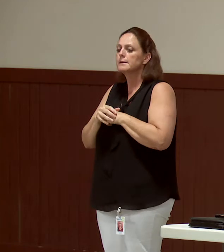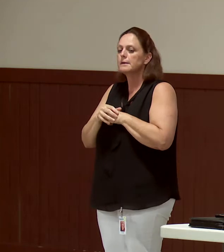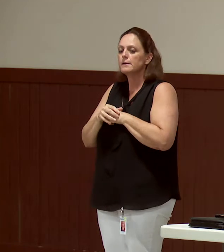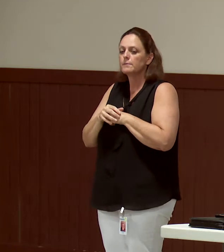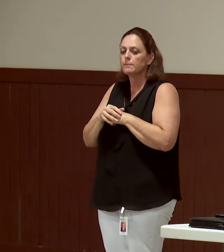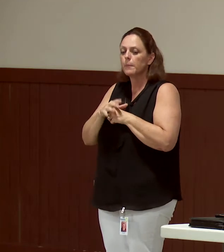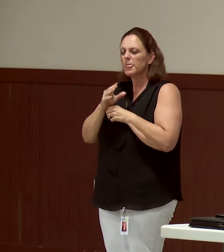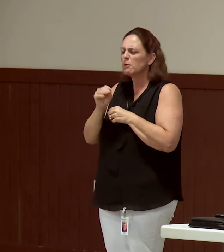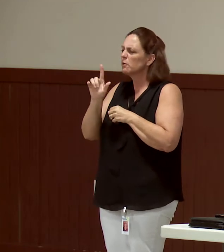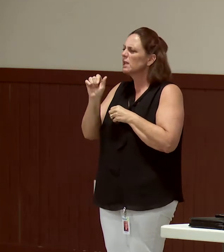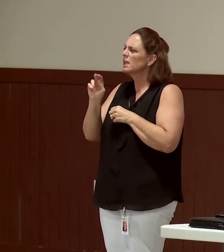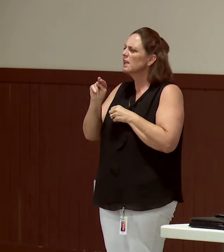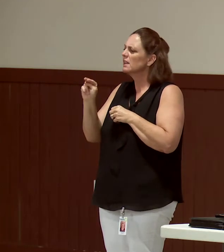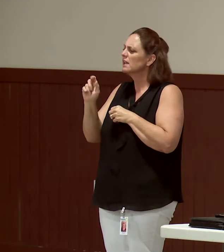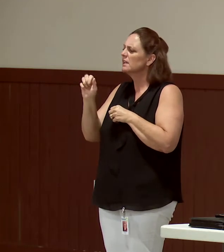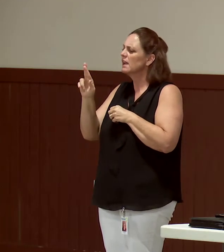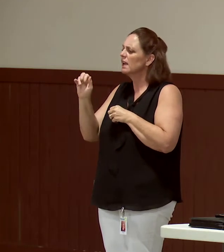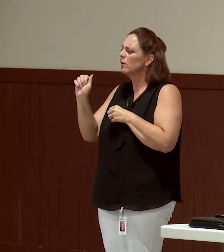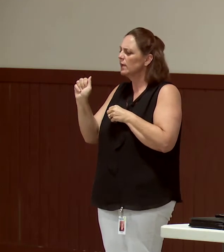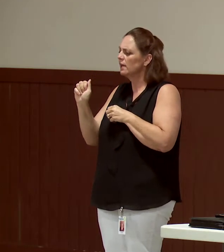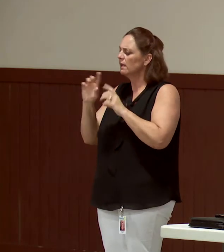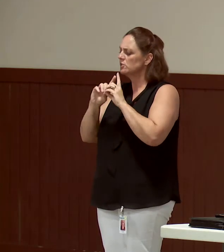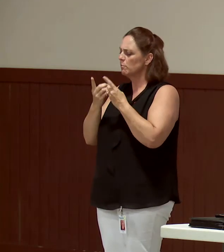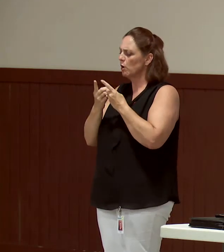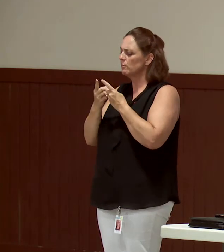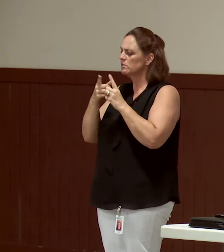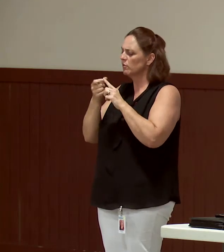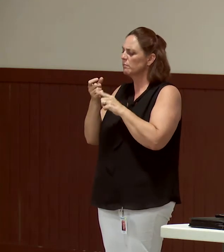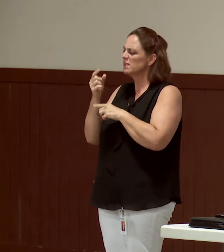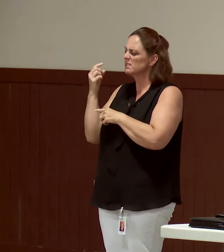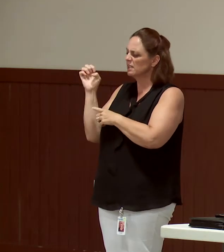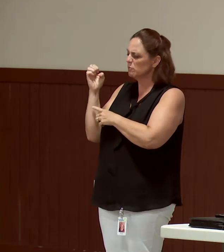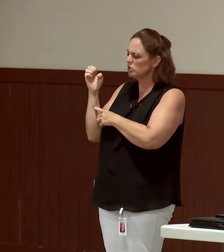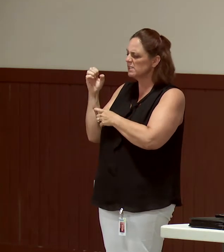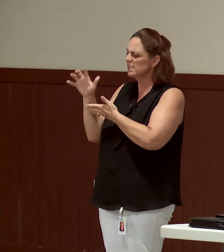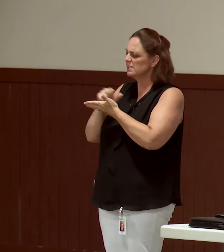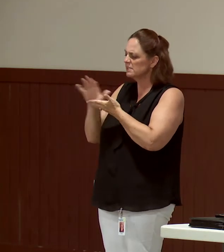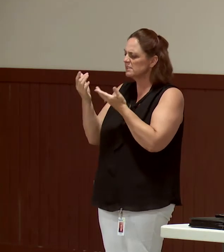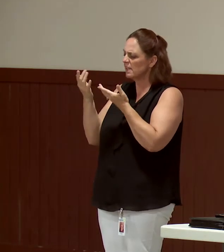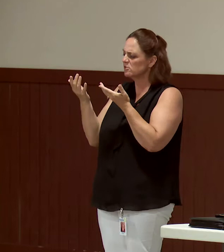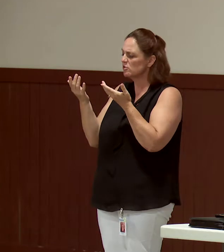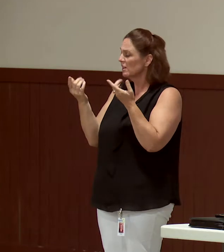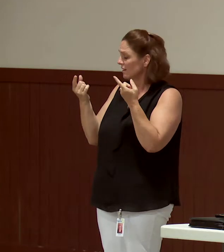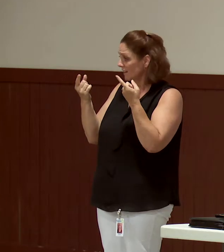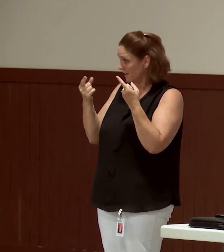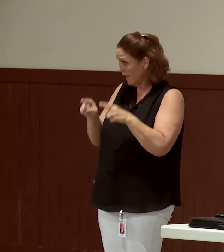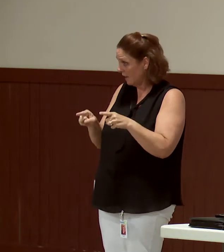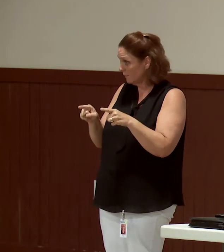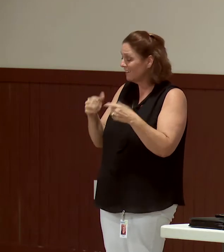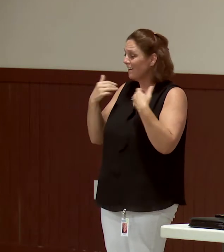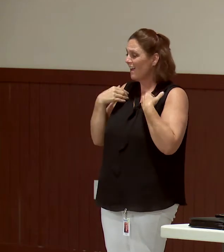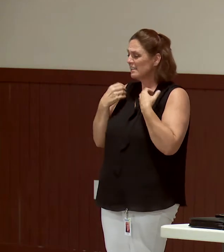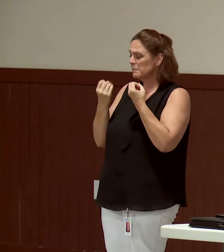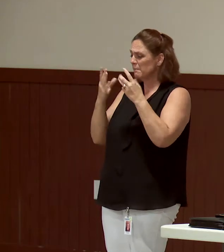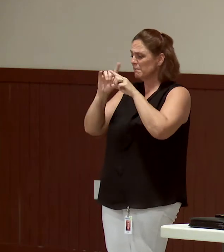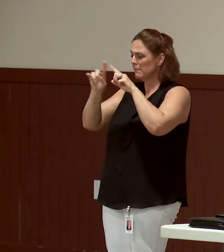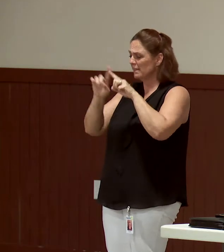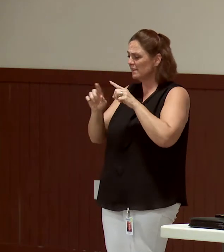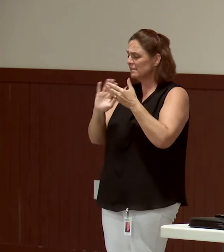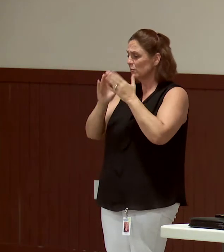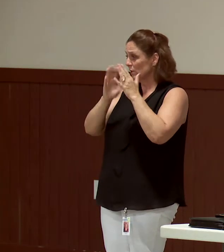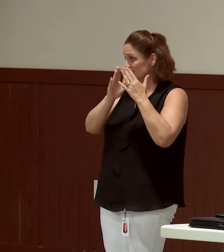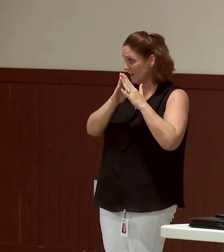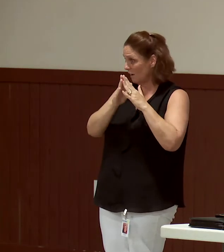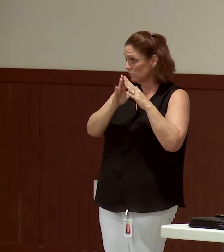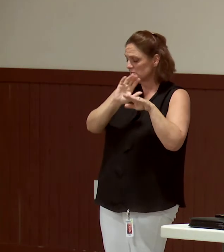stands for Linn Area Partners Active in Disaster. This group's done a lot of work to identify different challenges in Linn County. They've been meeting regularly